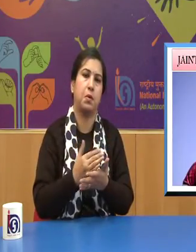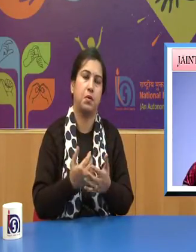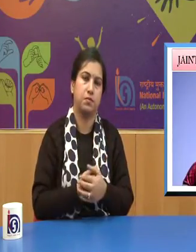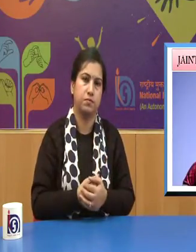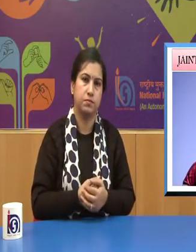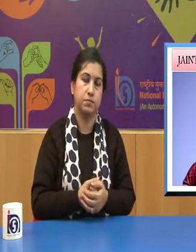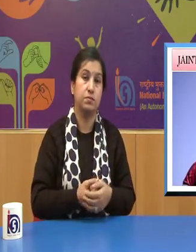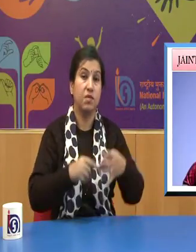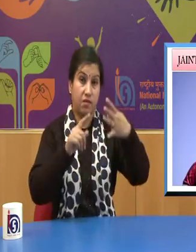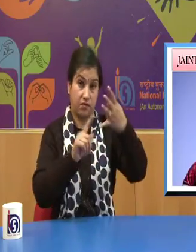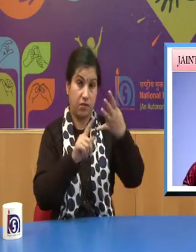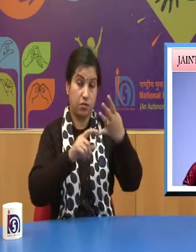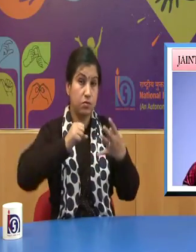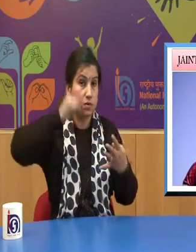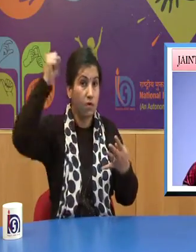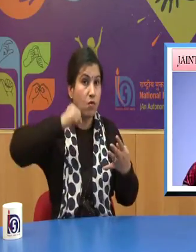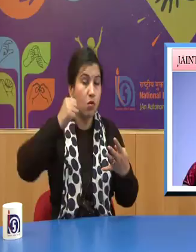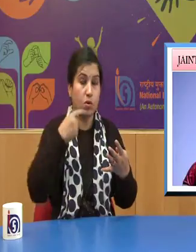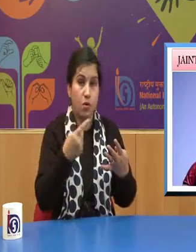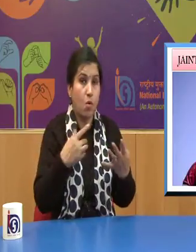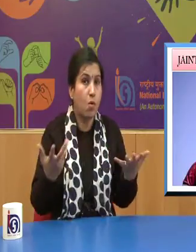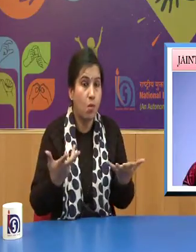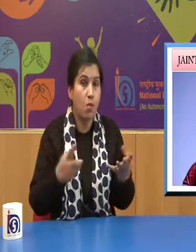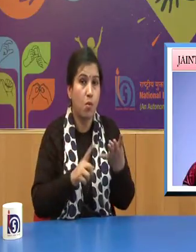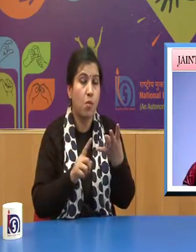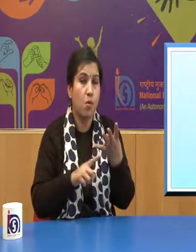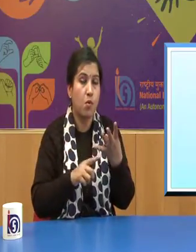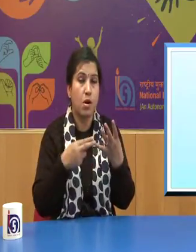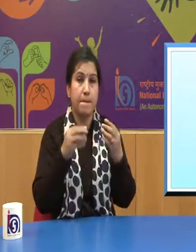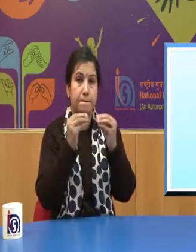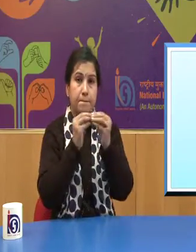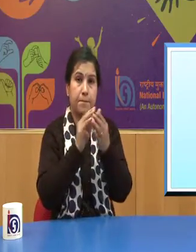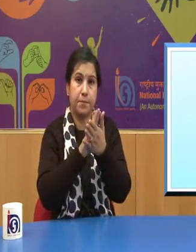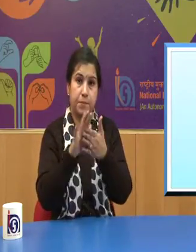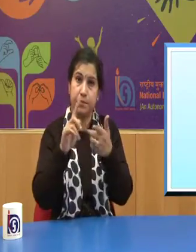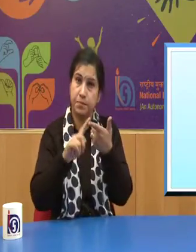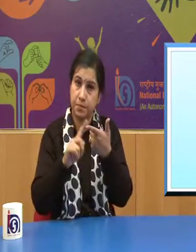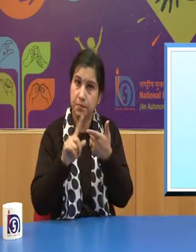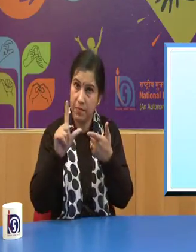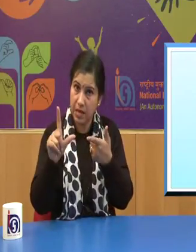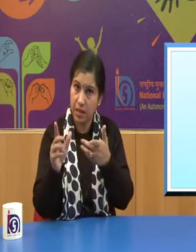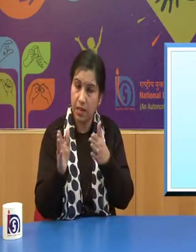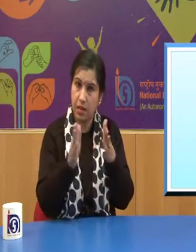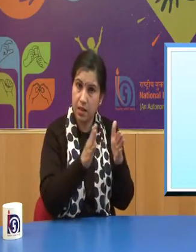The fourth revolt which we are going to discuss is Bhil revolt.